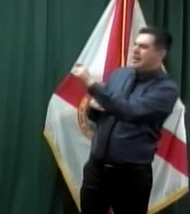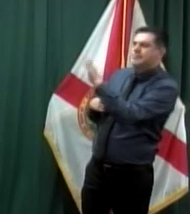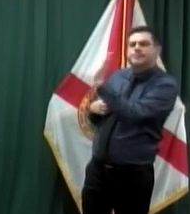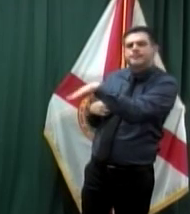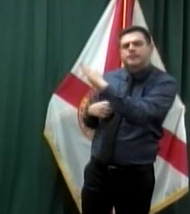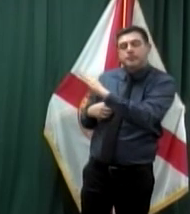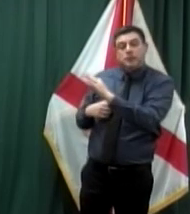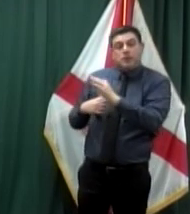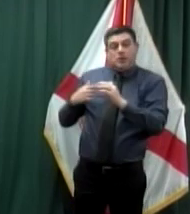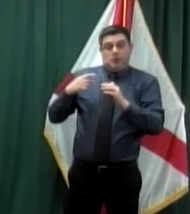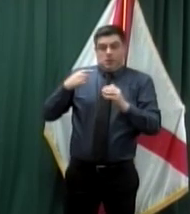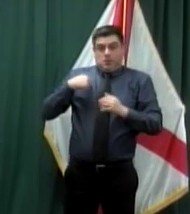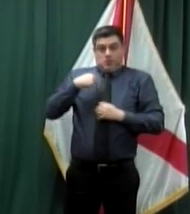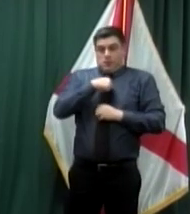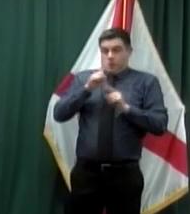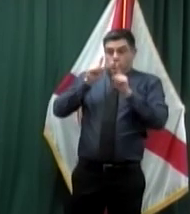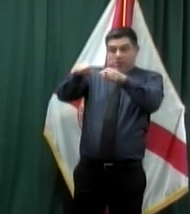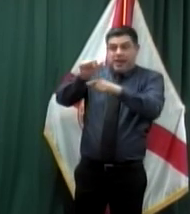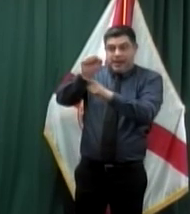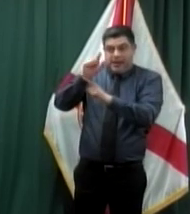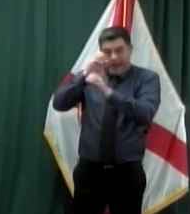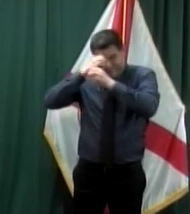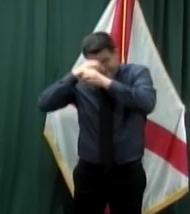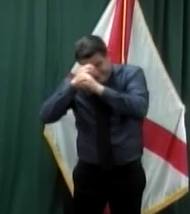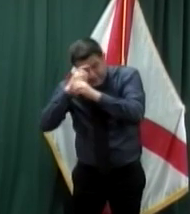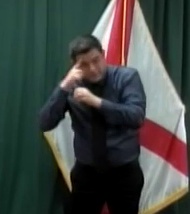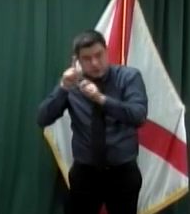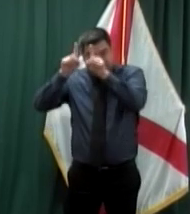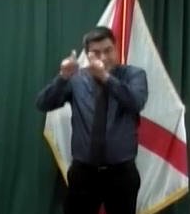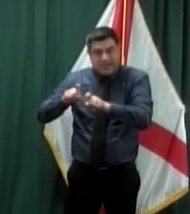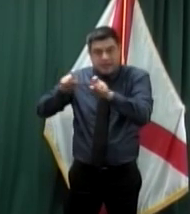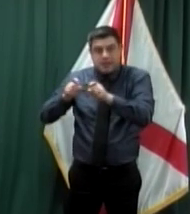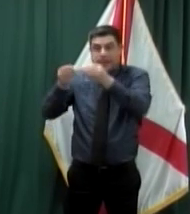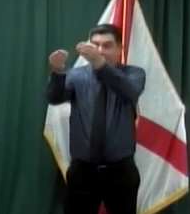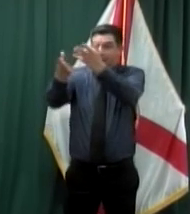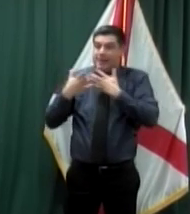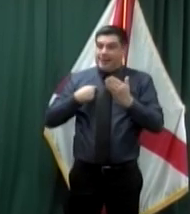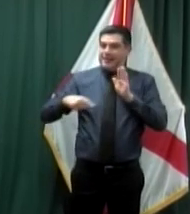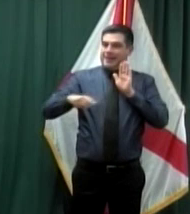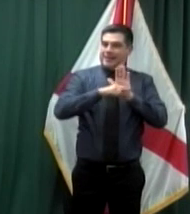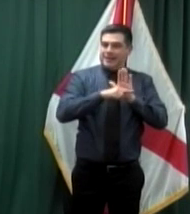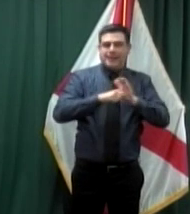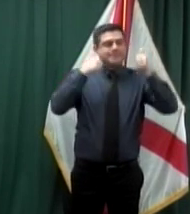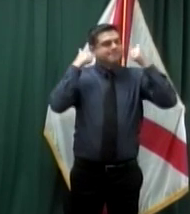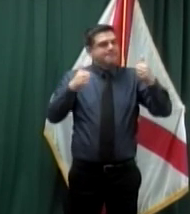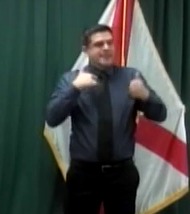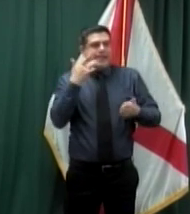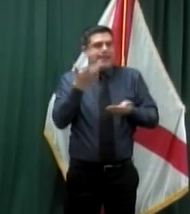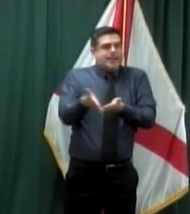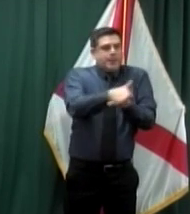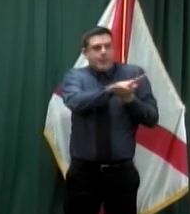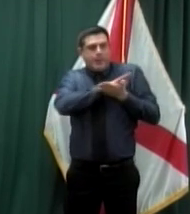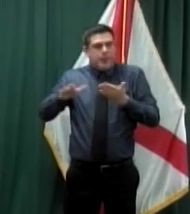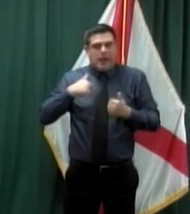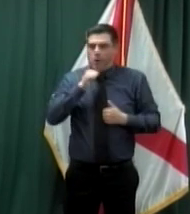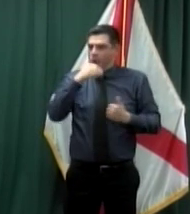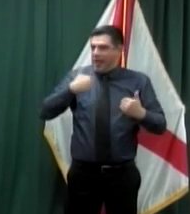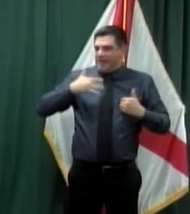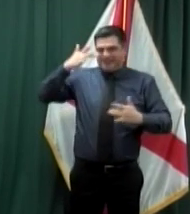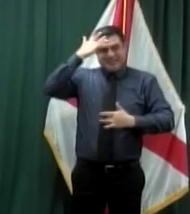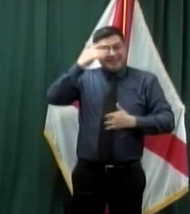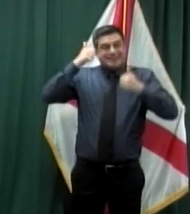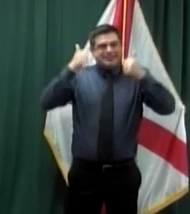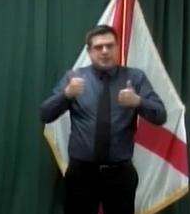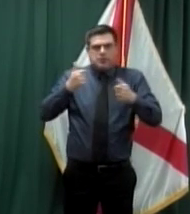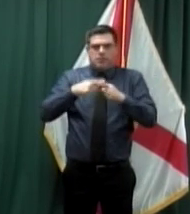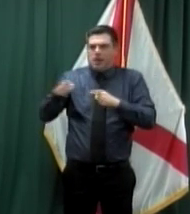tested again? Because they are asking people, do you want to get tested again? I was asymptomatic, so I said, no, I don't need to get tested again. Right. So